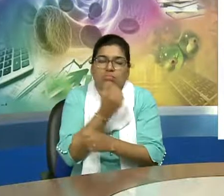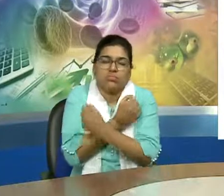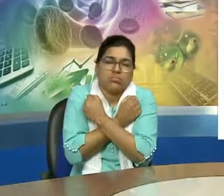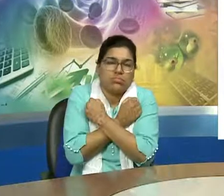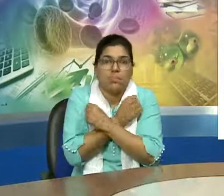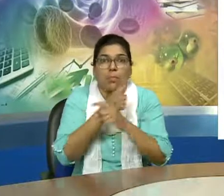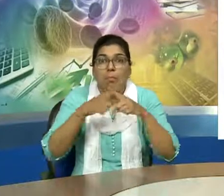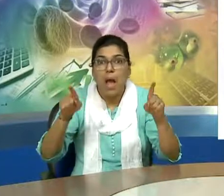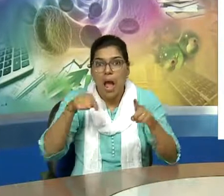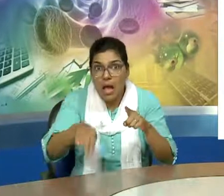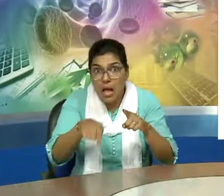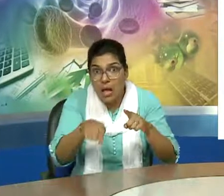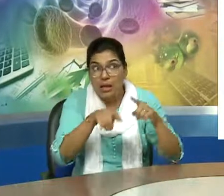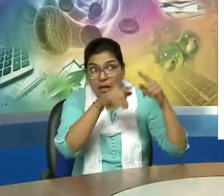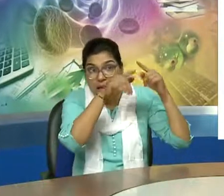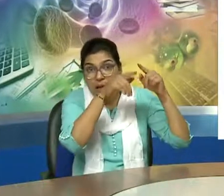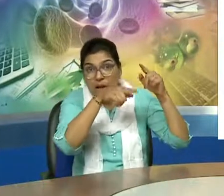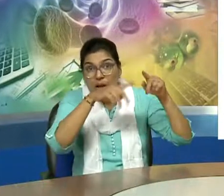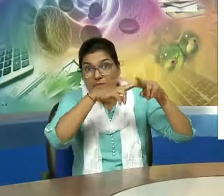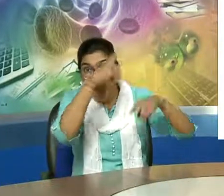Bombay duck is also the fish name,